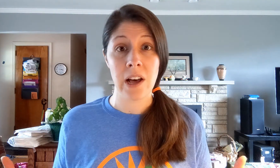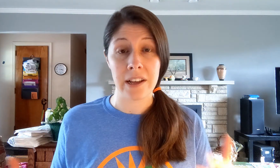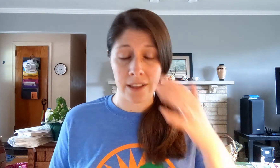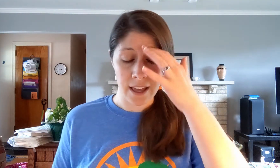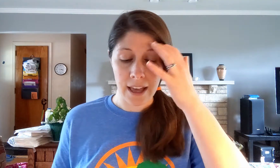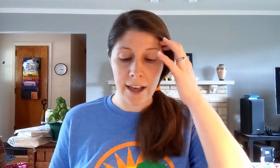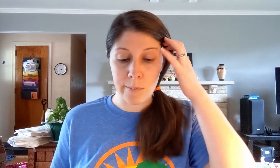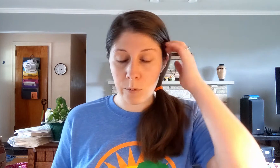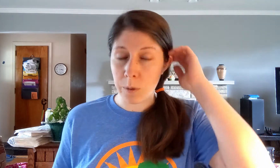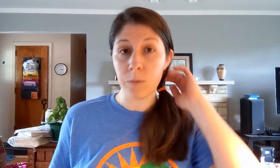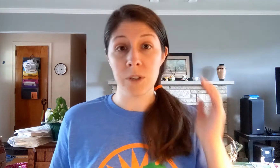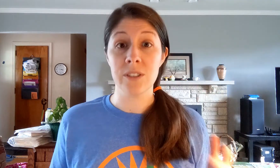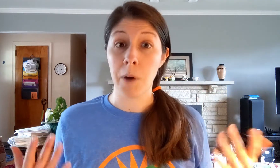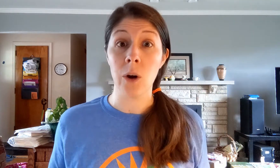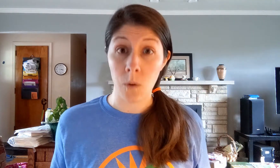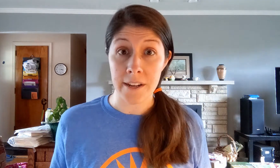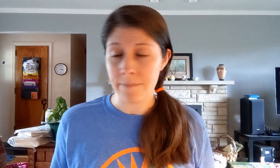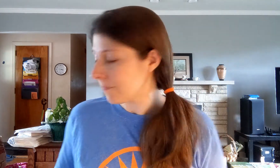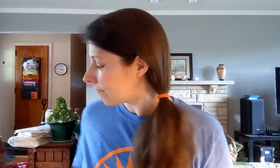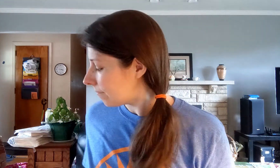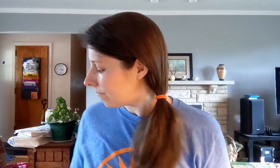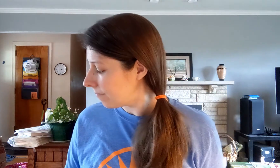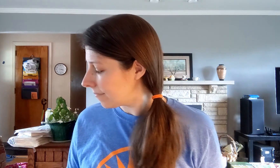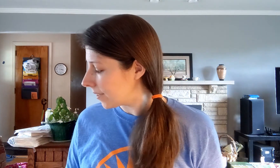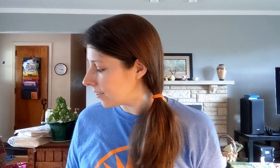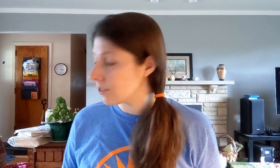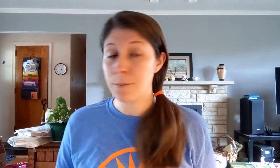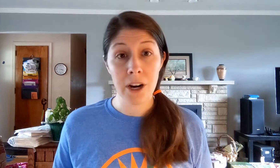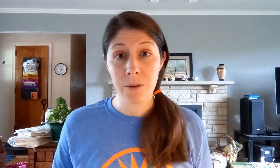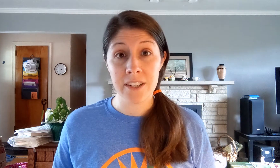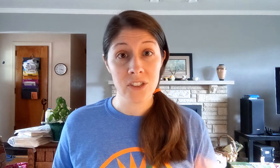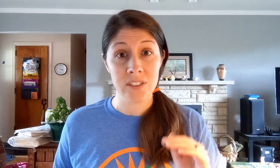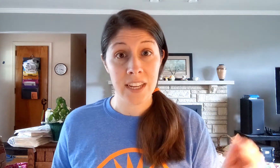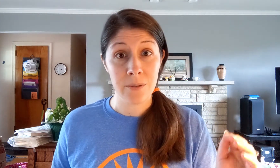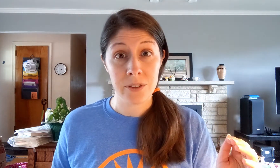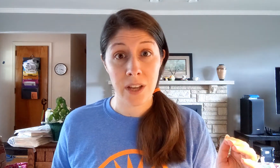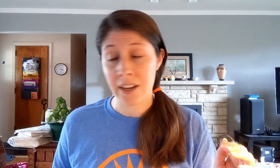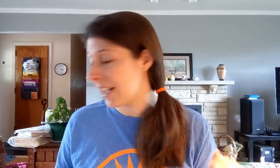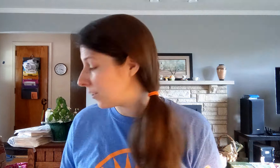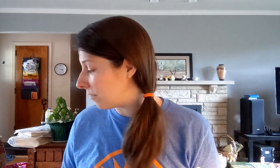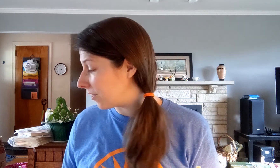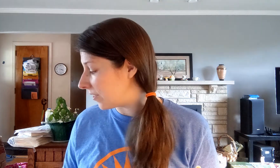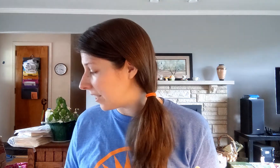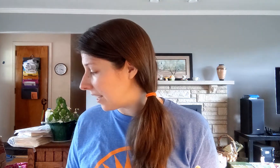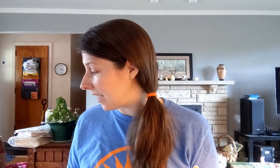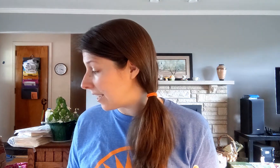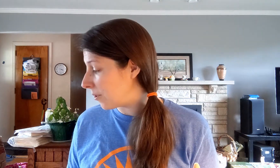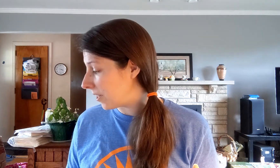song, which is part 1. So part 1, just singing through the song as we've learned it. And I am going